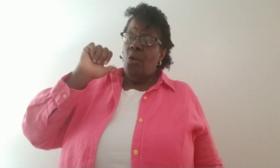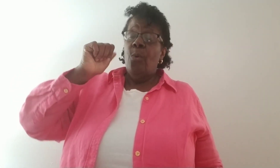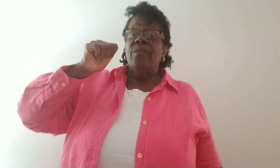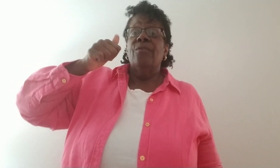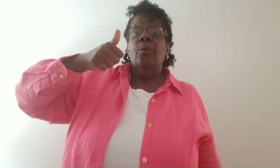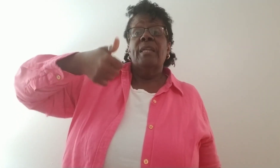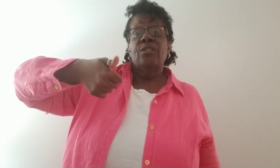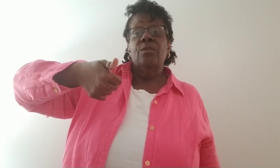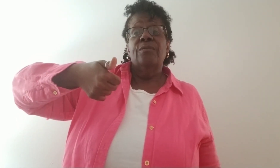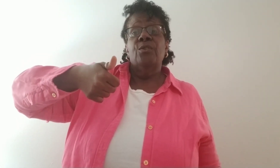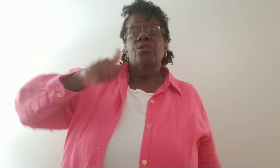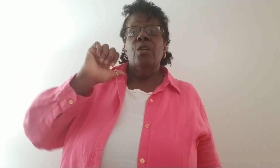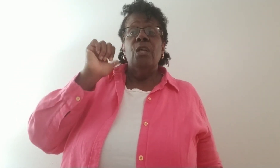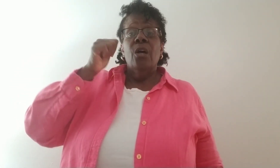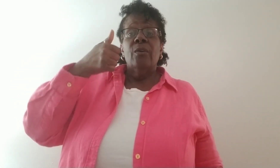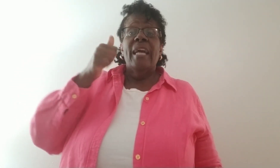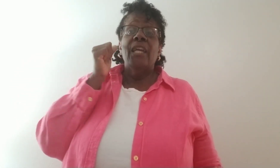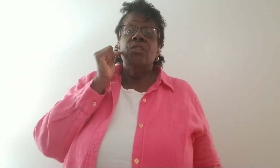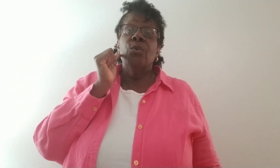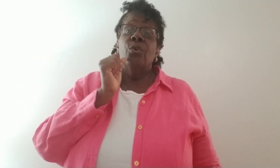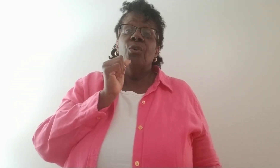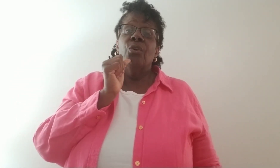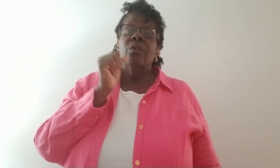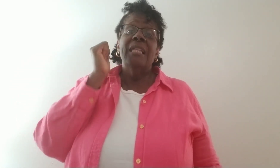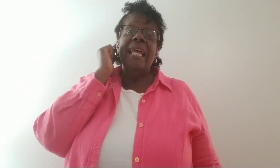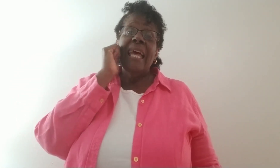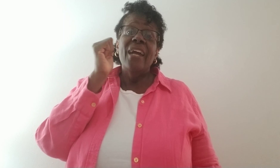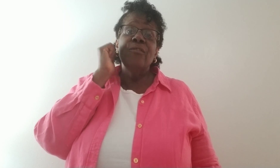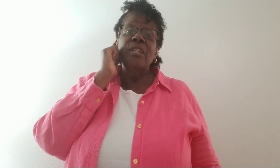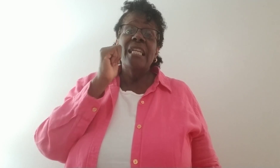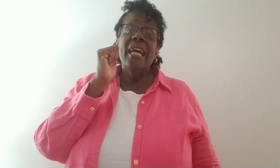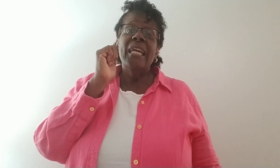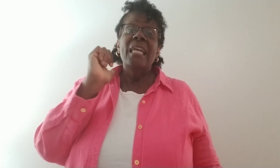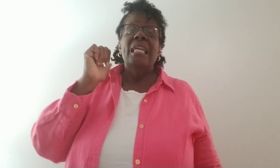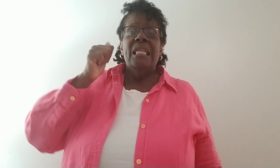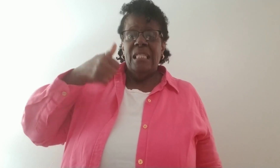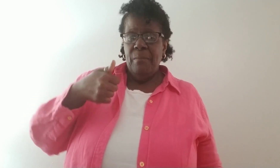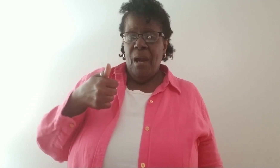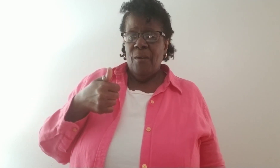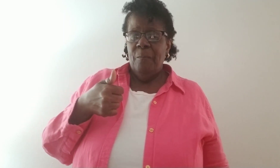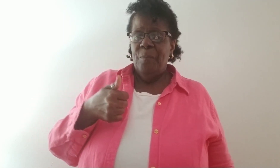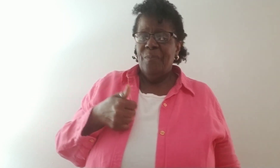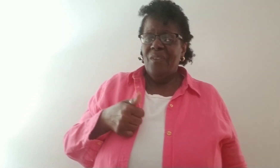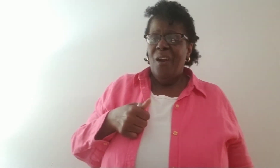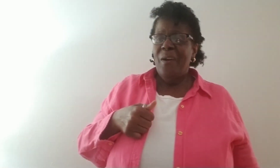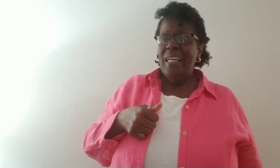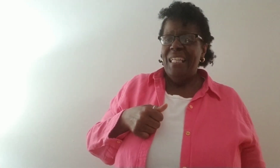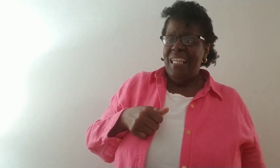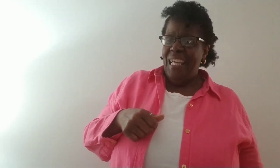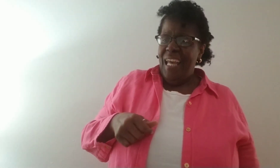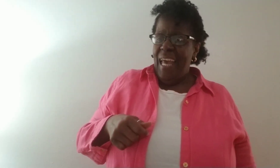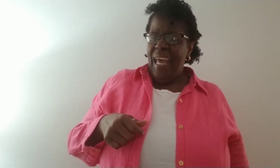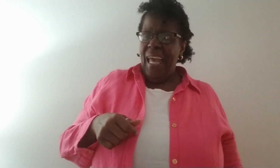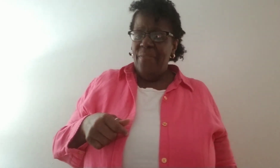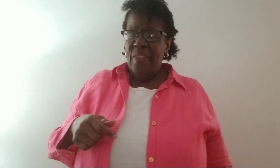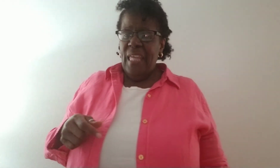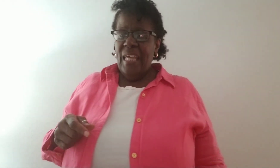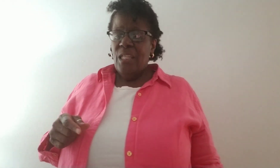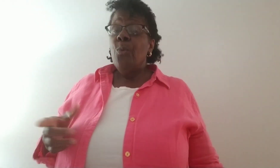going forward into the future. Okay, so girl, every day, tomorrow. All right? And then we're going